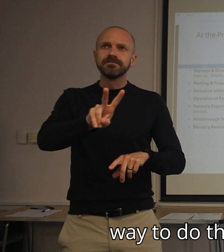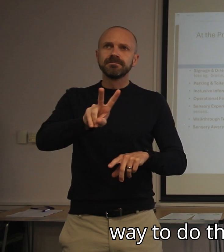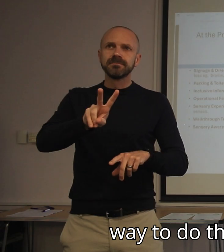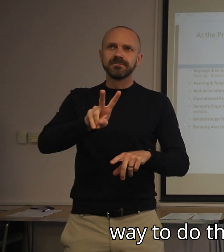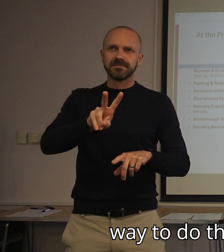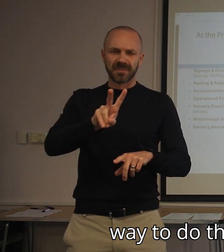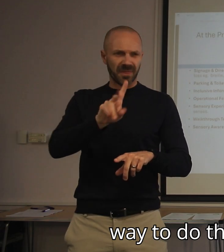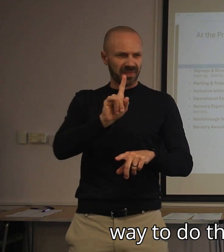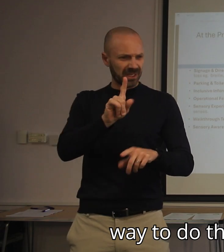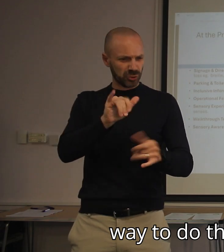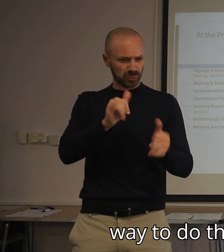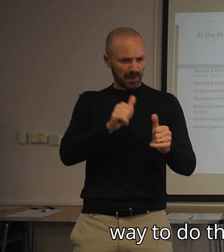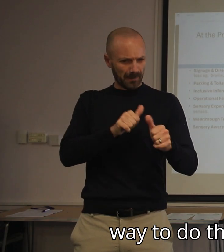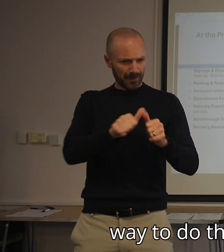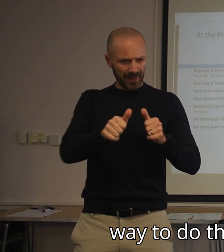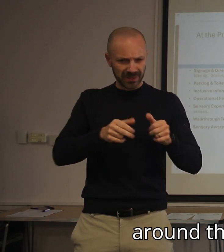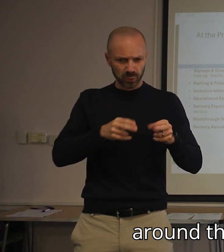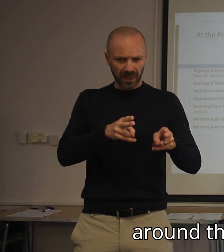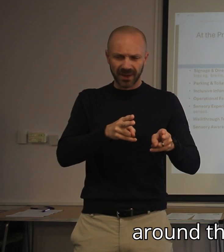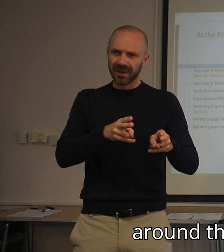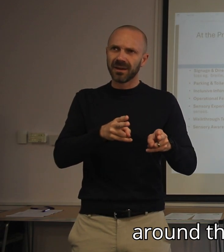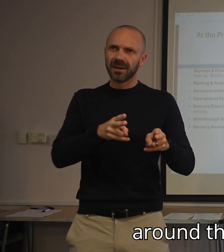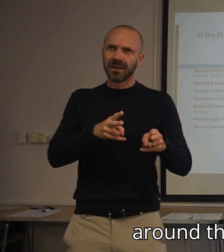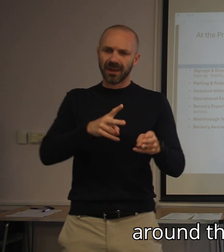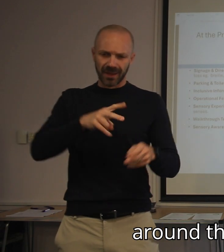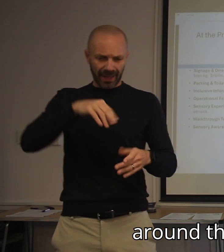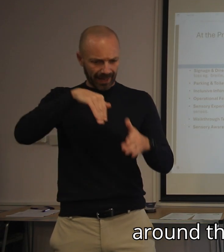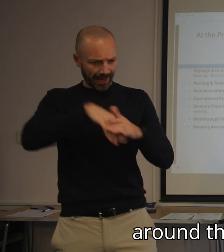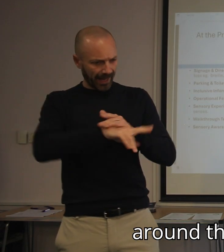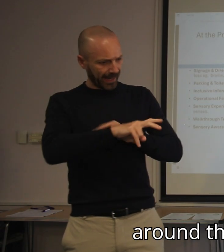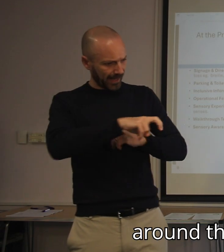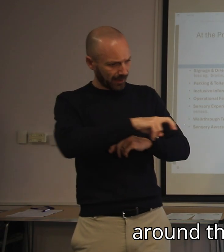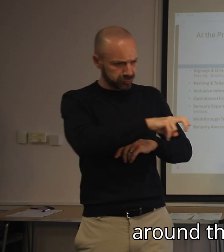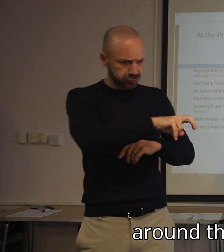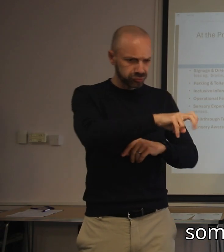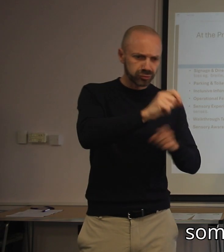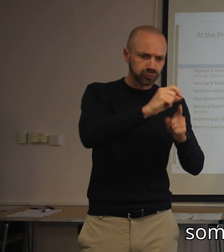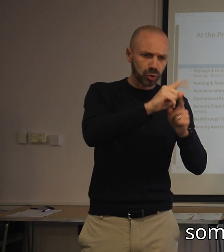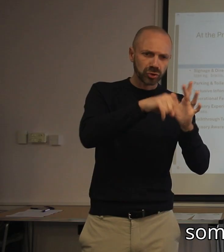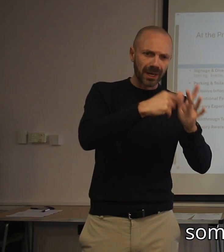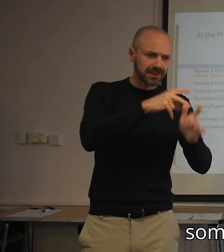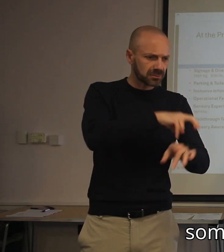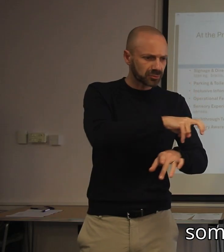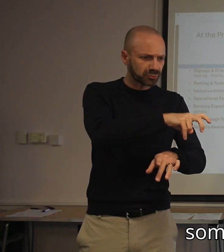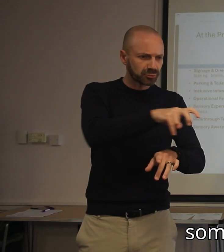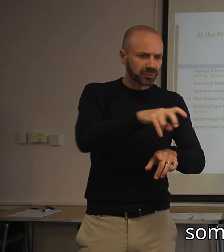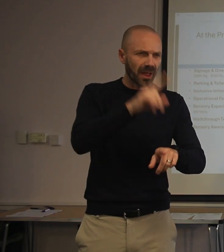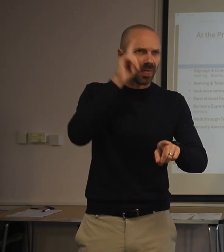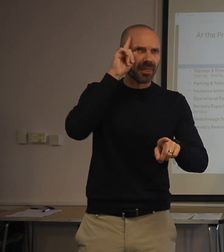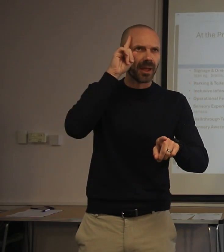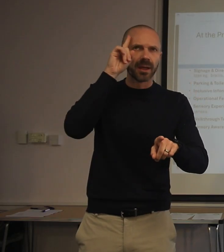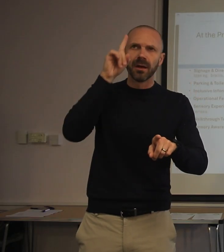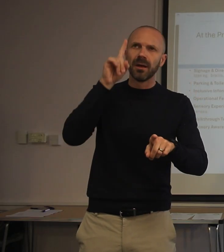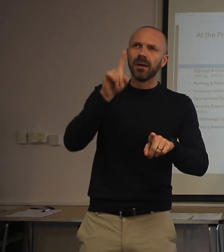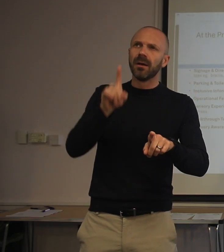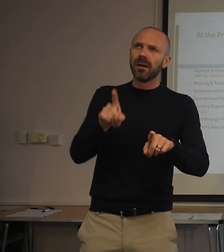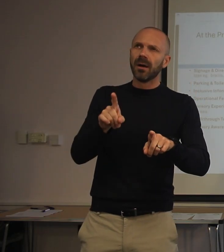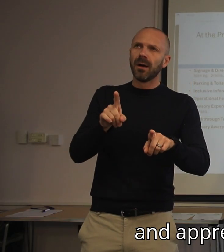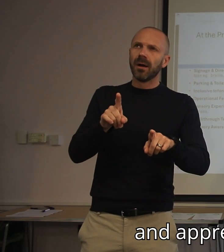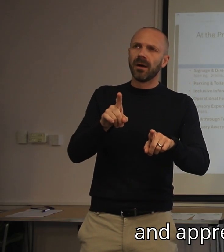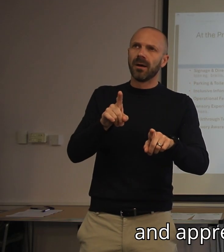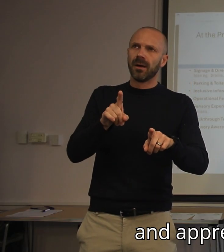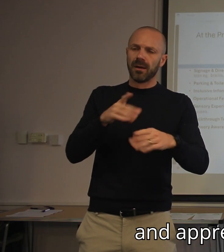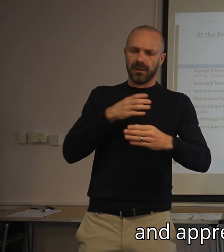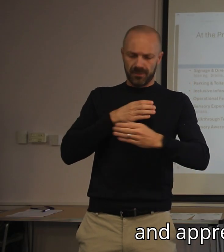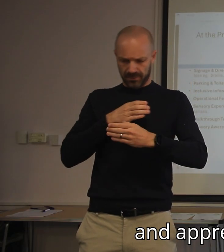do things than actually just walk around the project, put yourself in somebody else's shoes